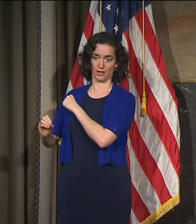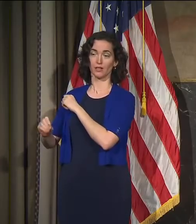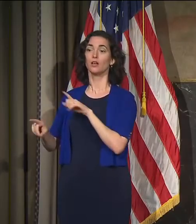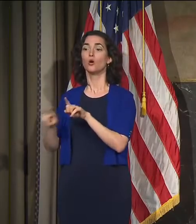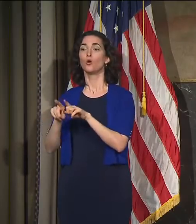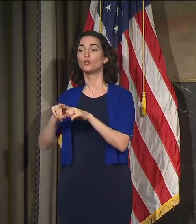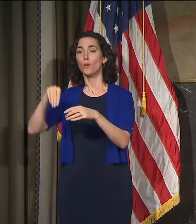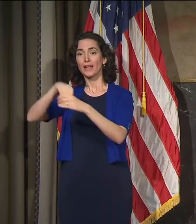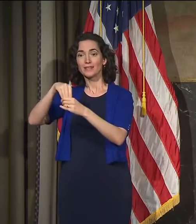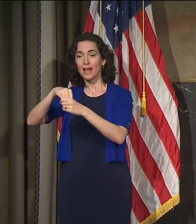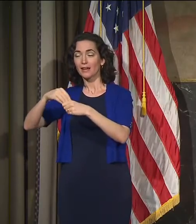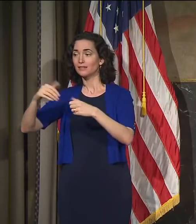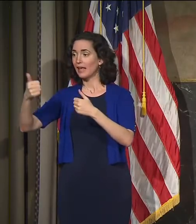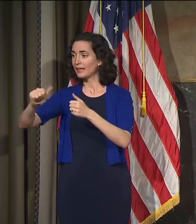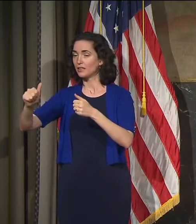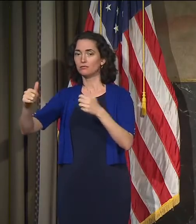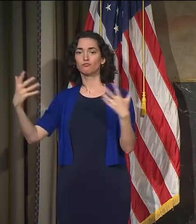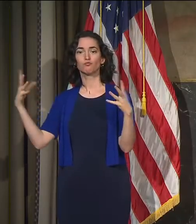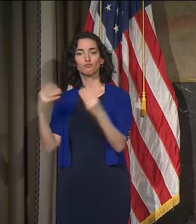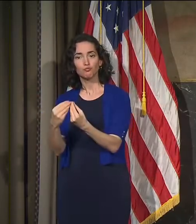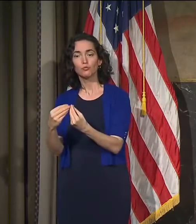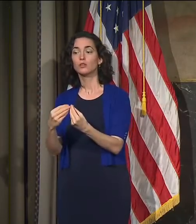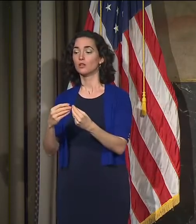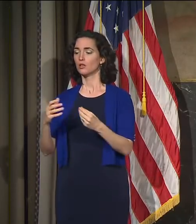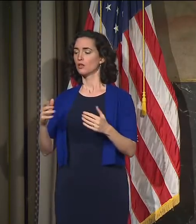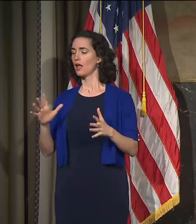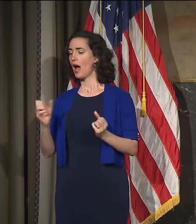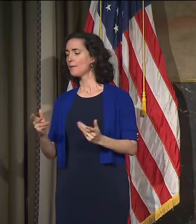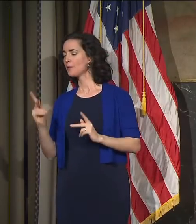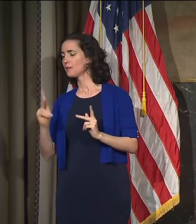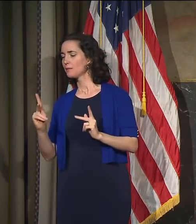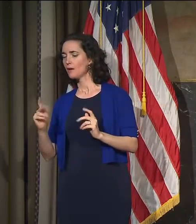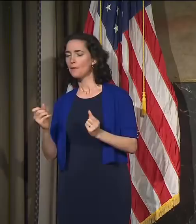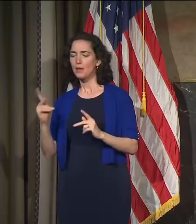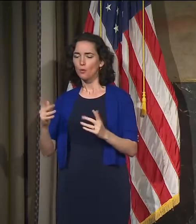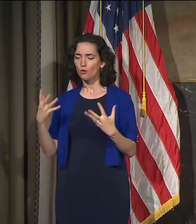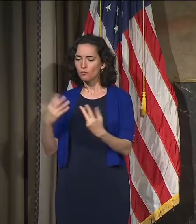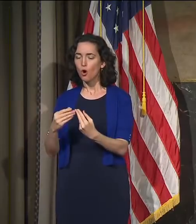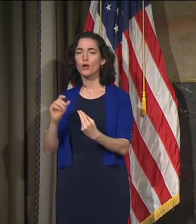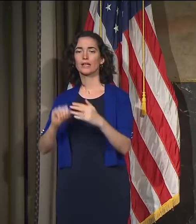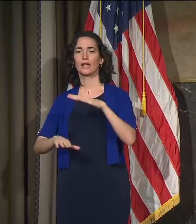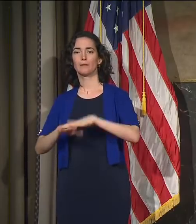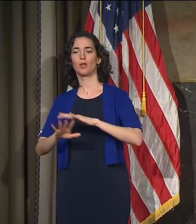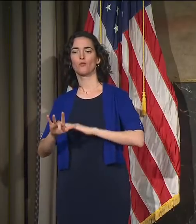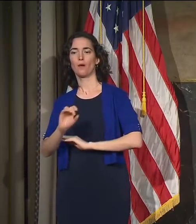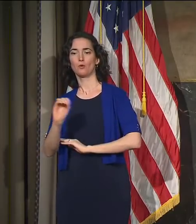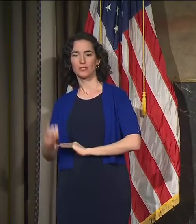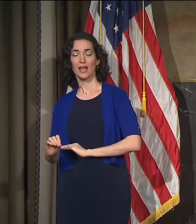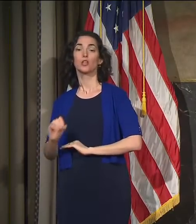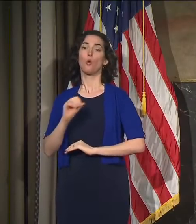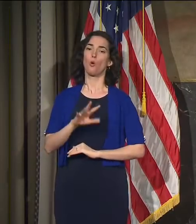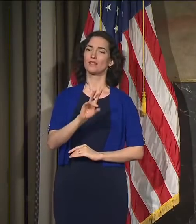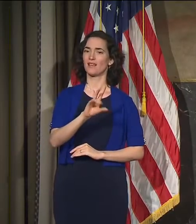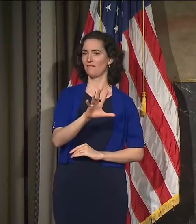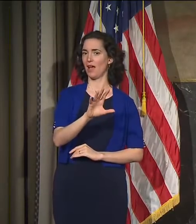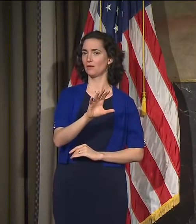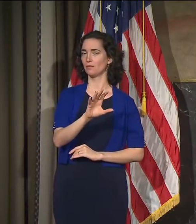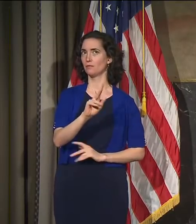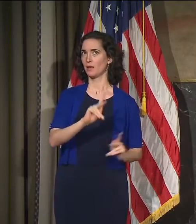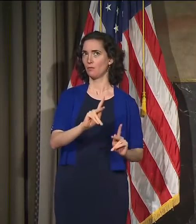25% of the center's capacity, or 75 people, whichever is most. I'm sorry,